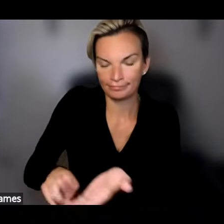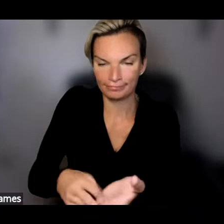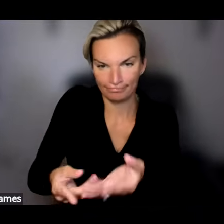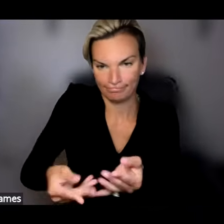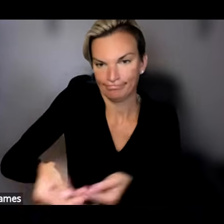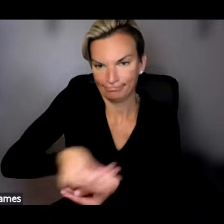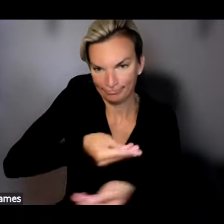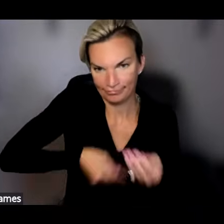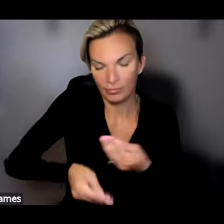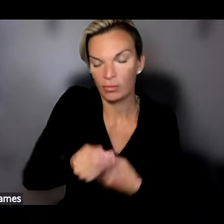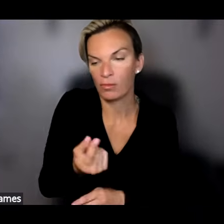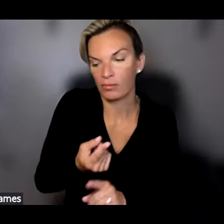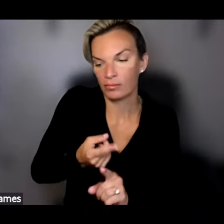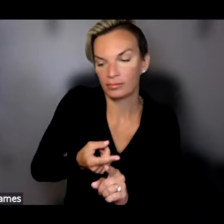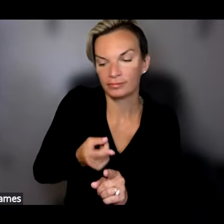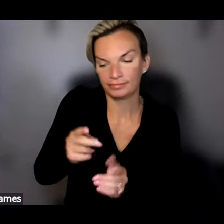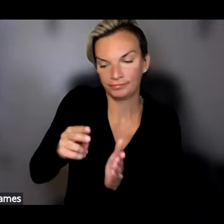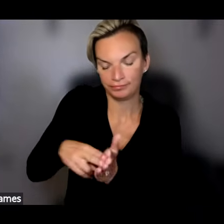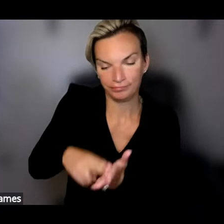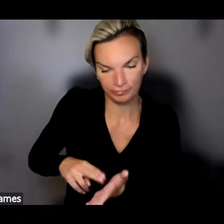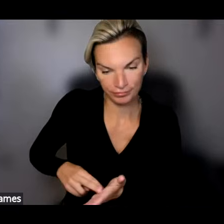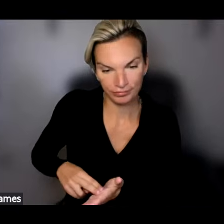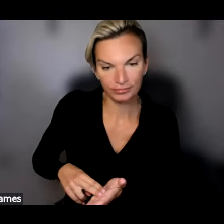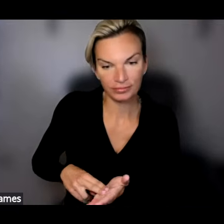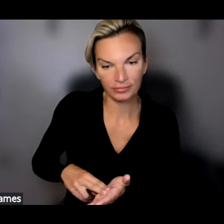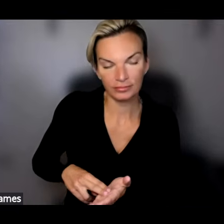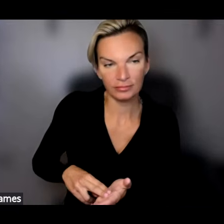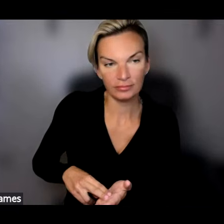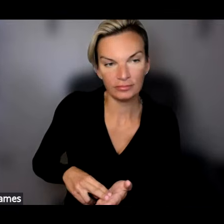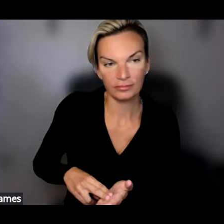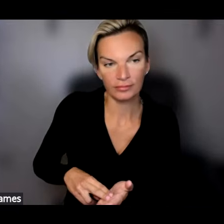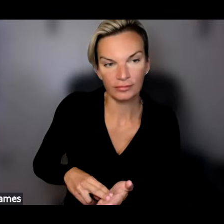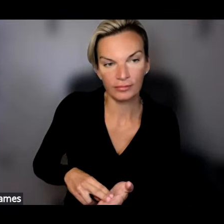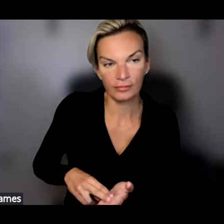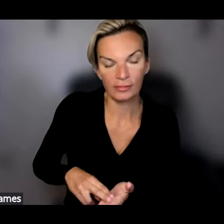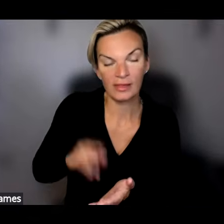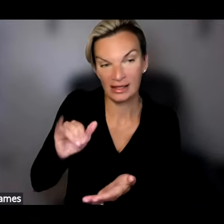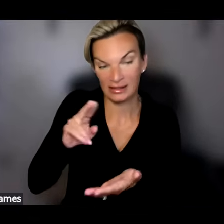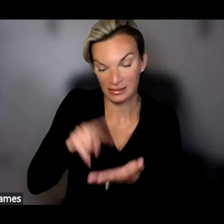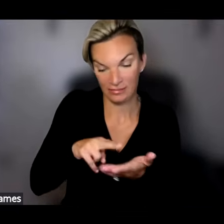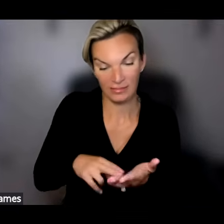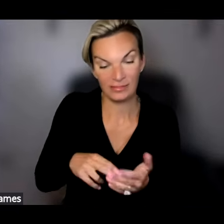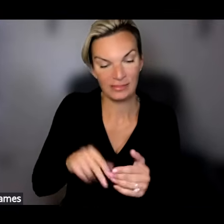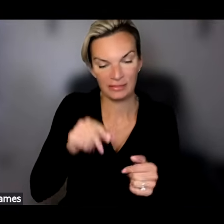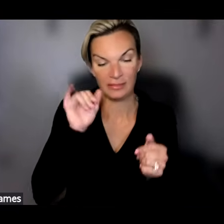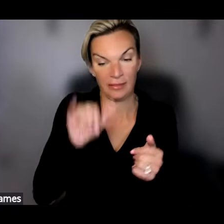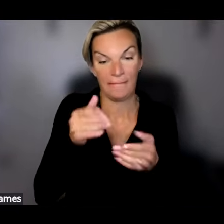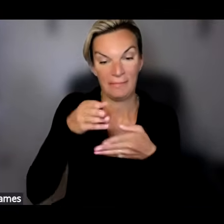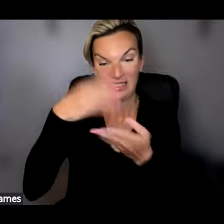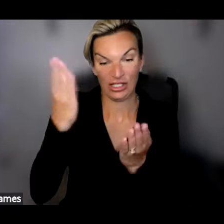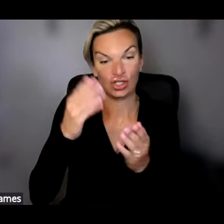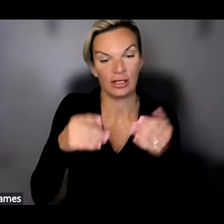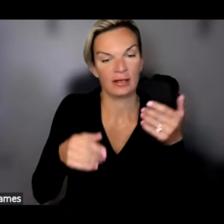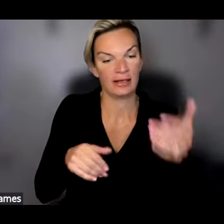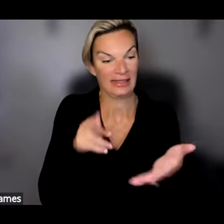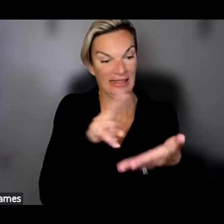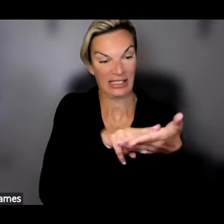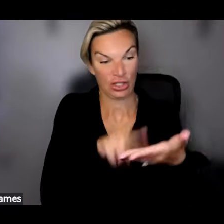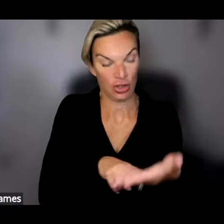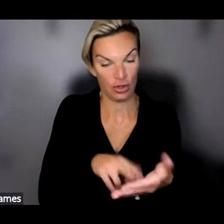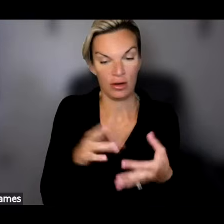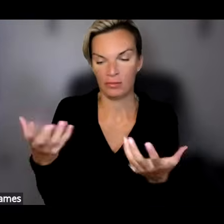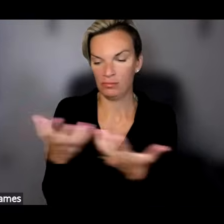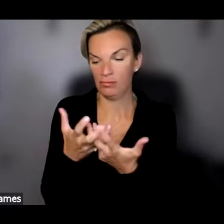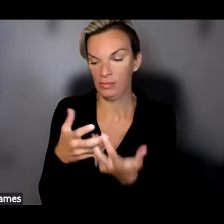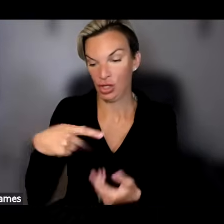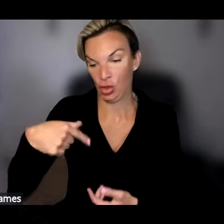challenged on the basis that his signatures within the petition did not match. And there's also an argument that because